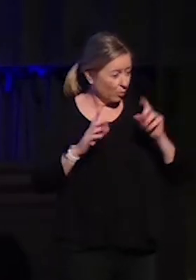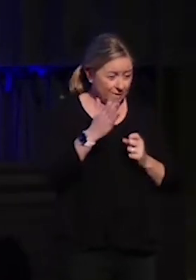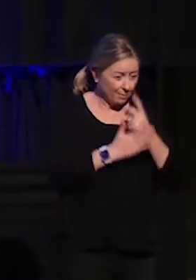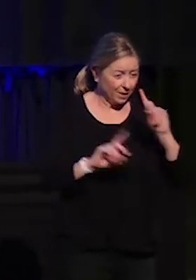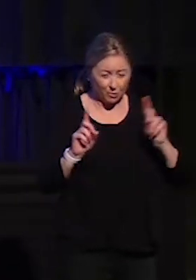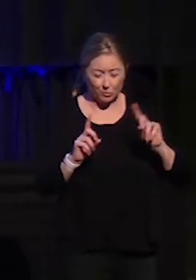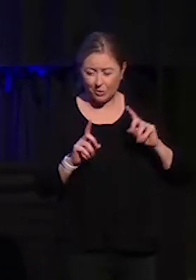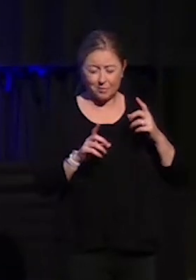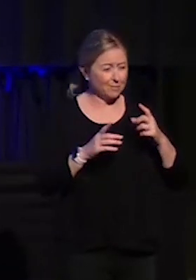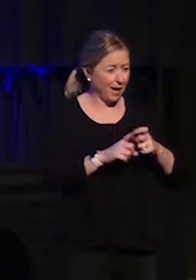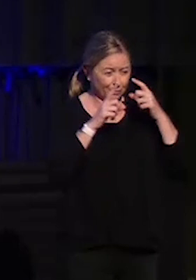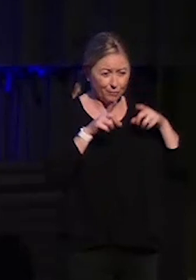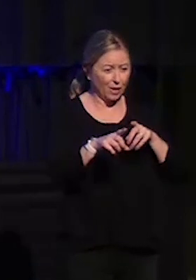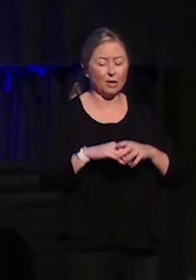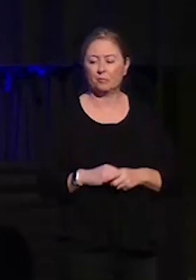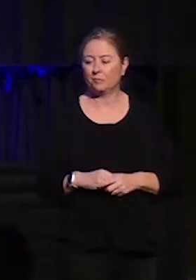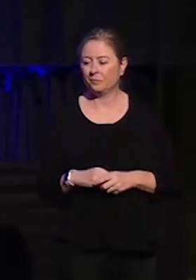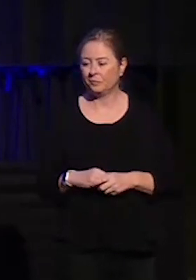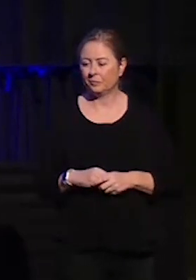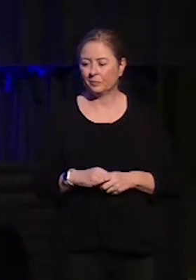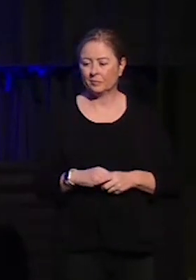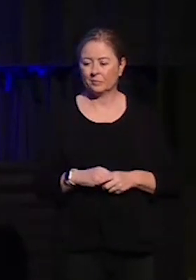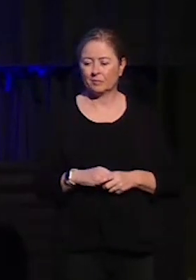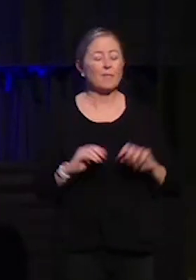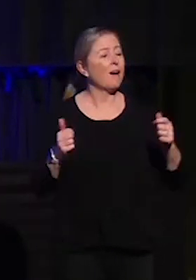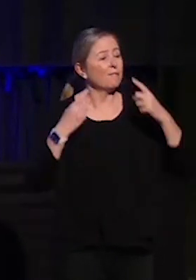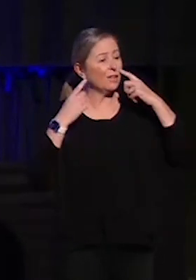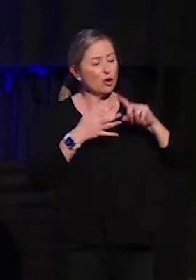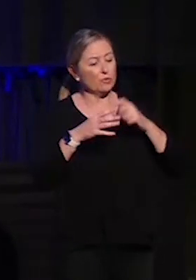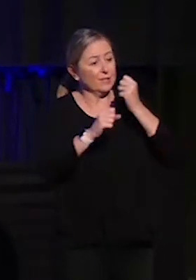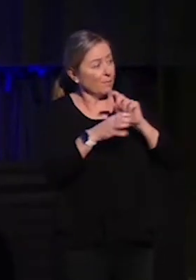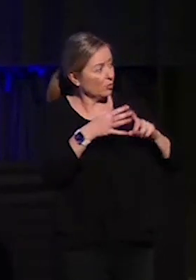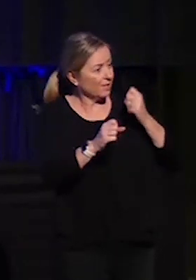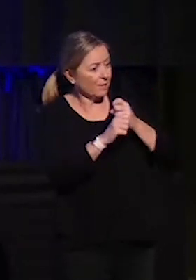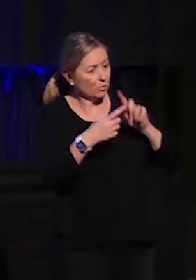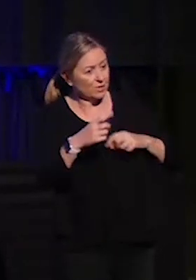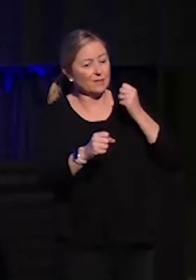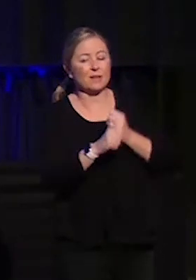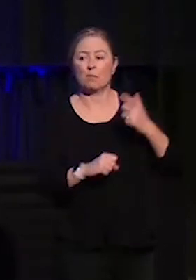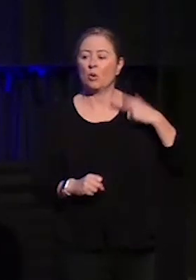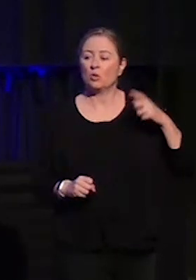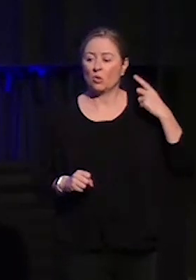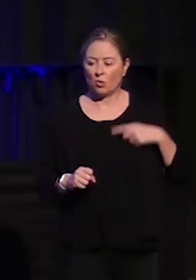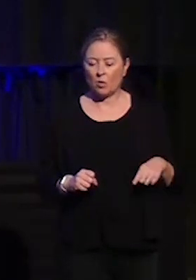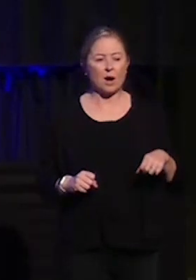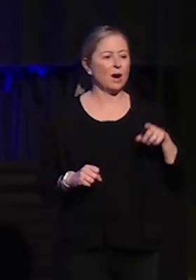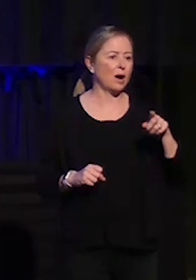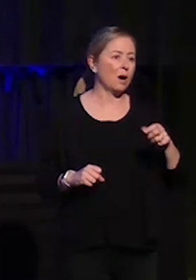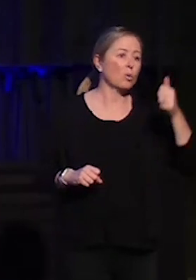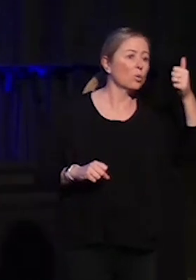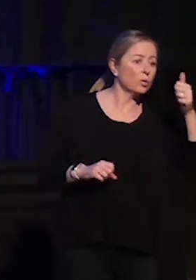going on. Um, and again, I've brought these examples because, believe it or not, or the examples where you said, hey, this is